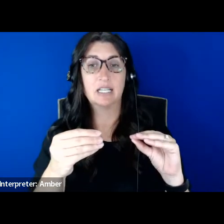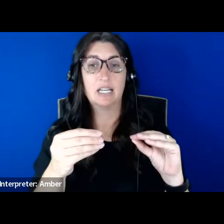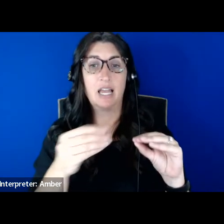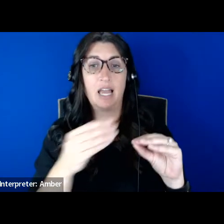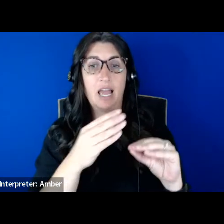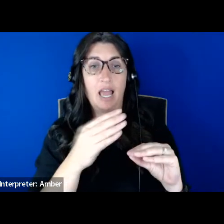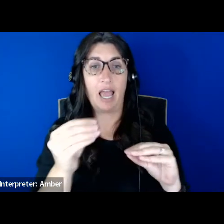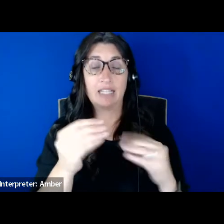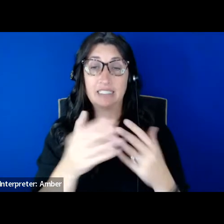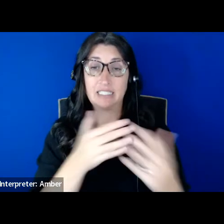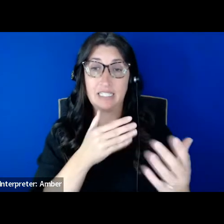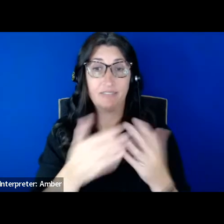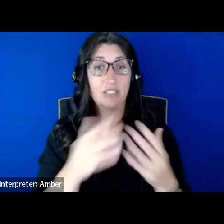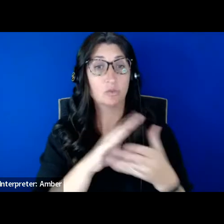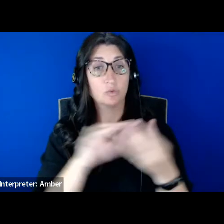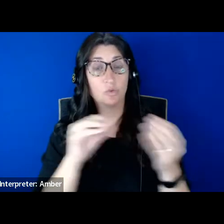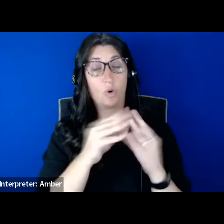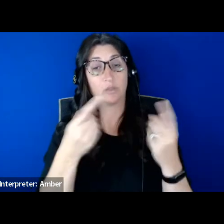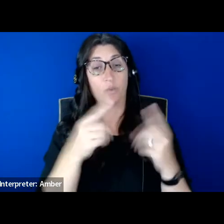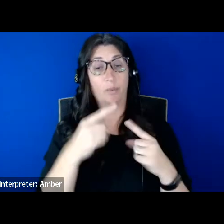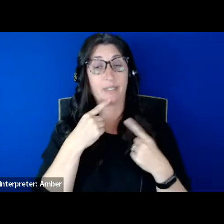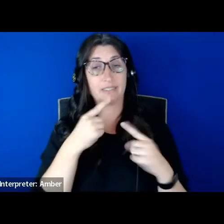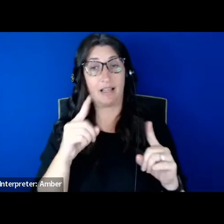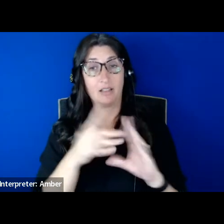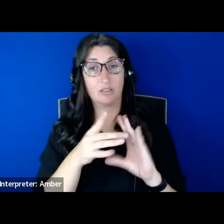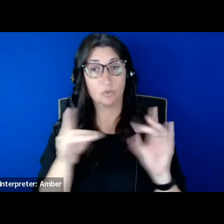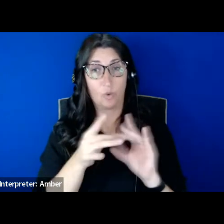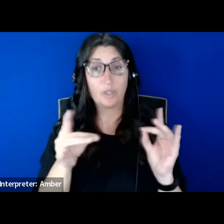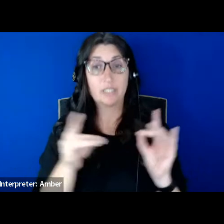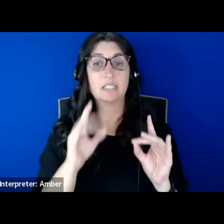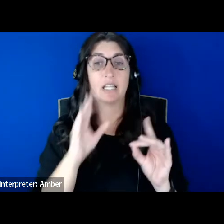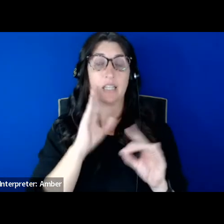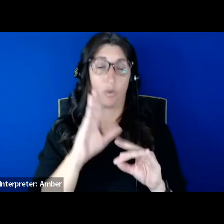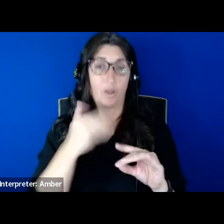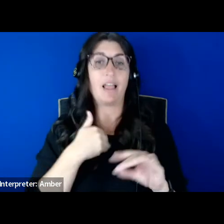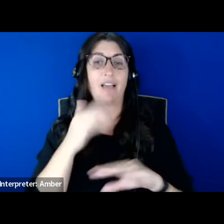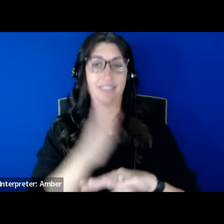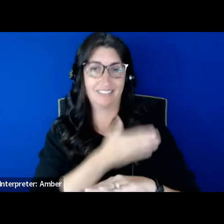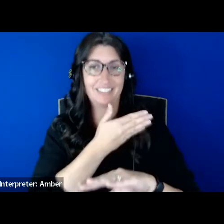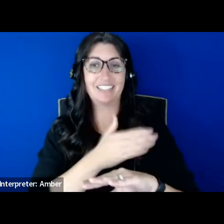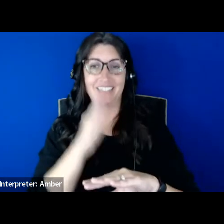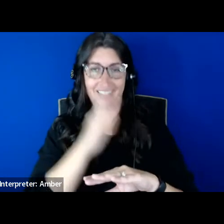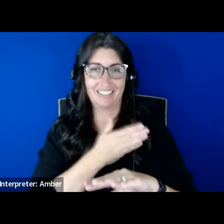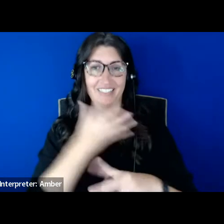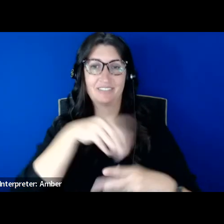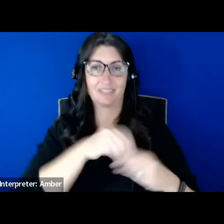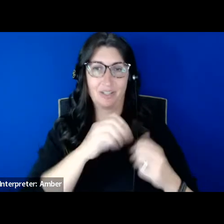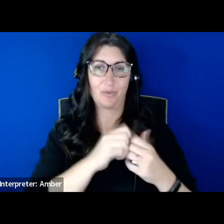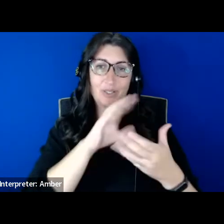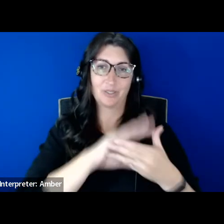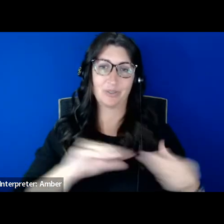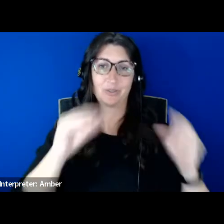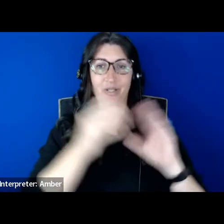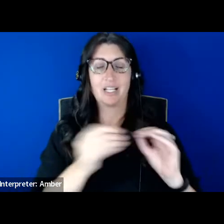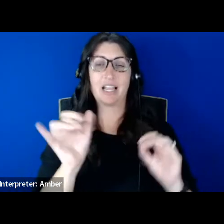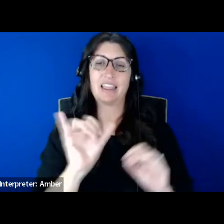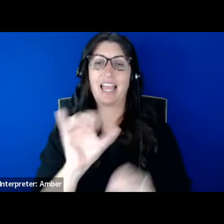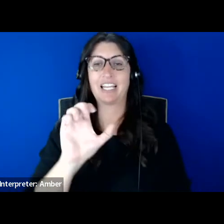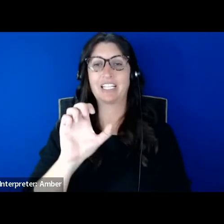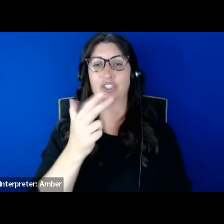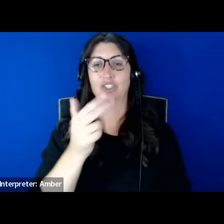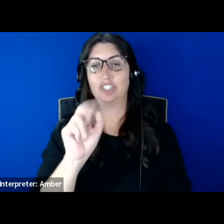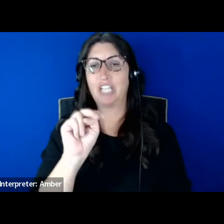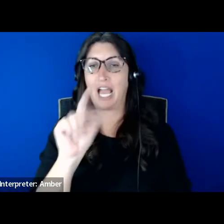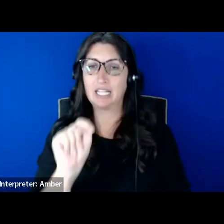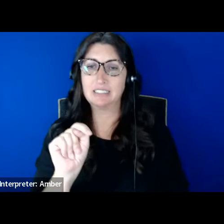And even in stories, when we tell a story, there would be singing in the story as part of the story, almost like chanting in a way. So